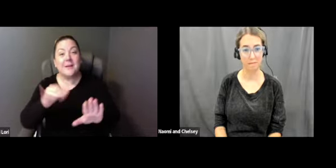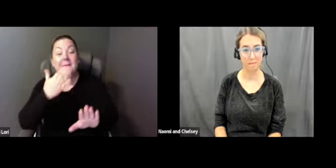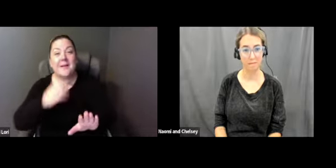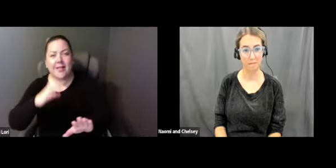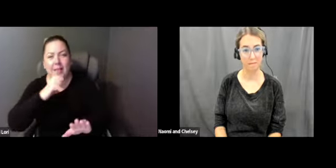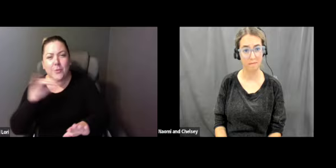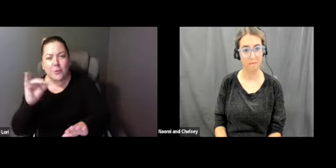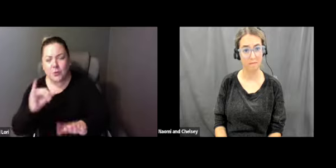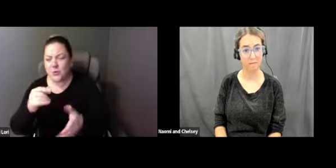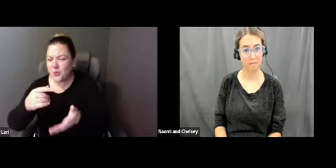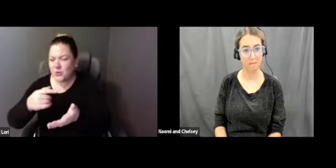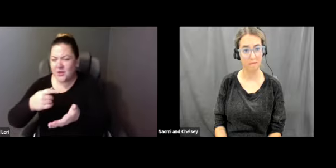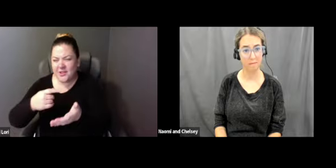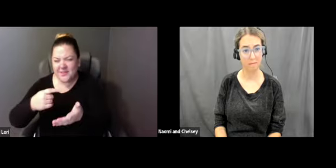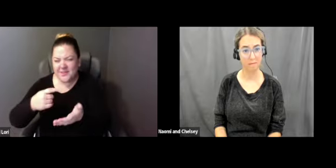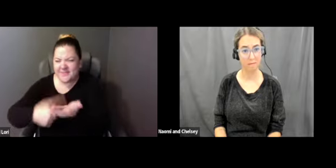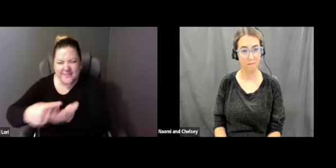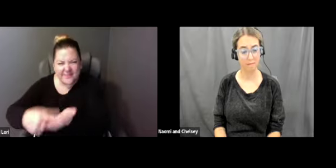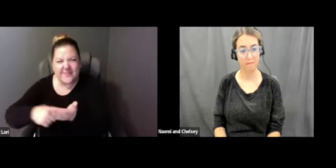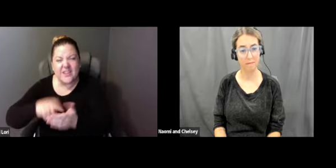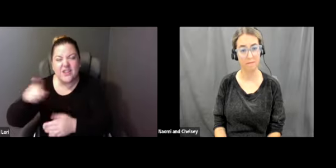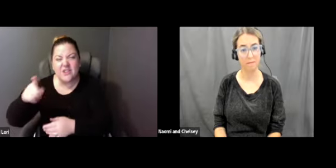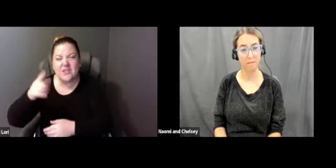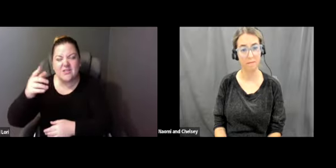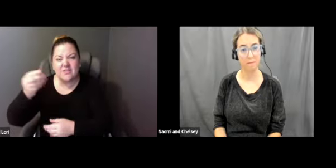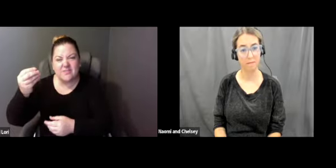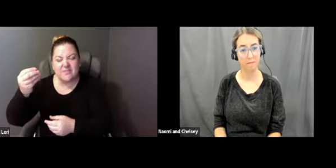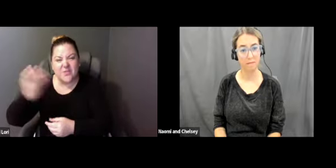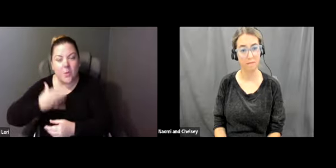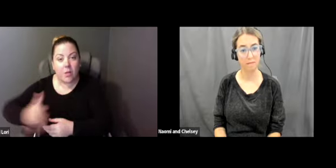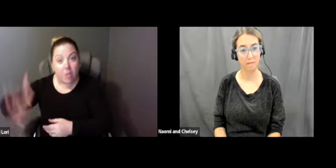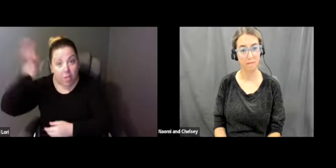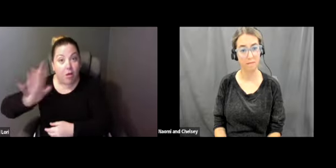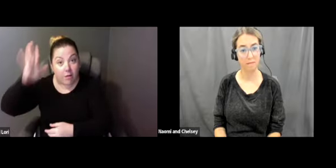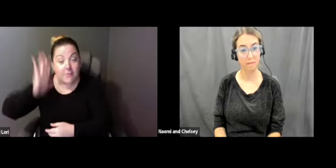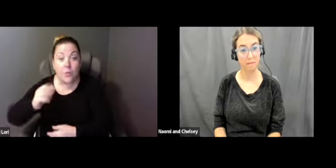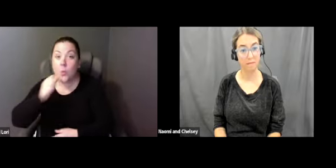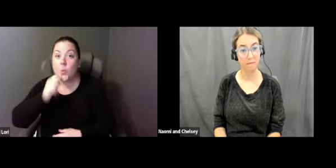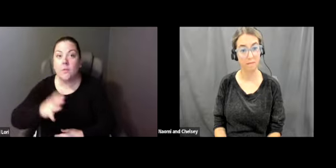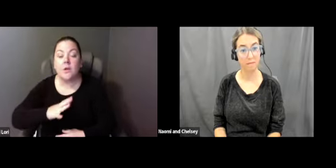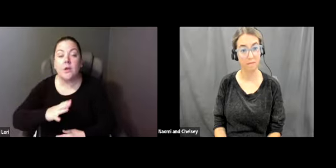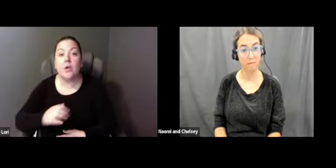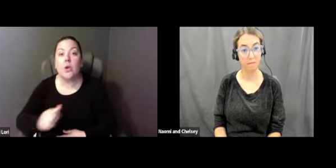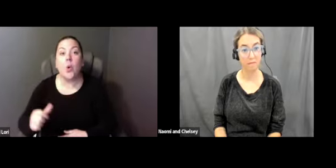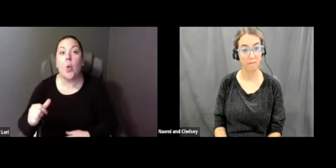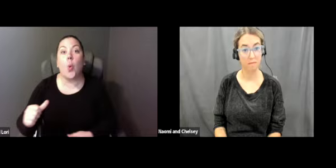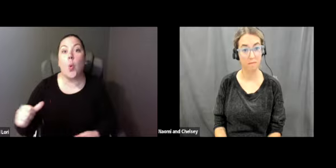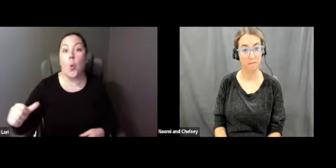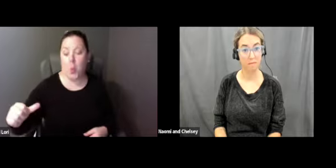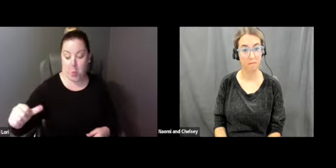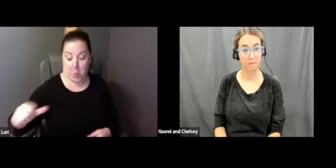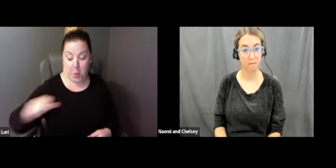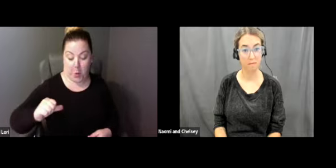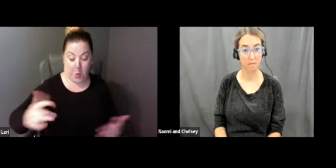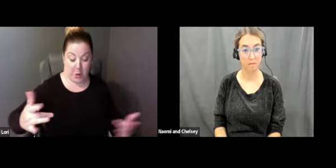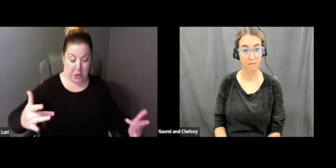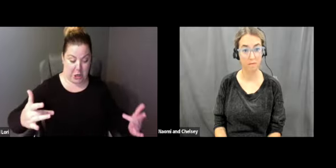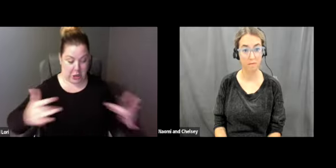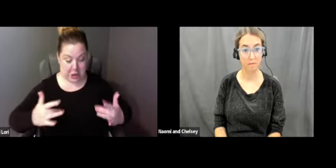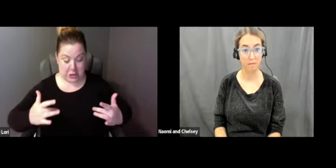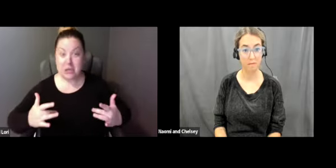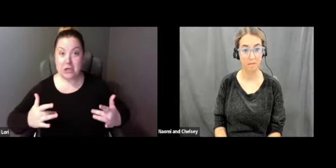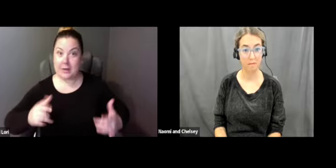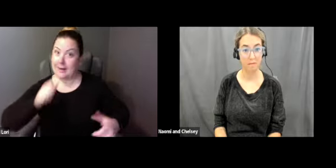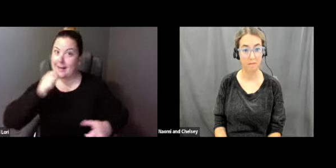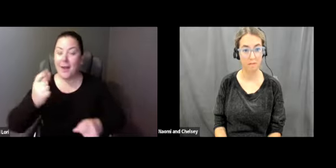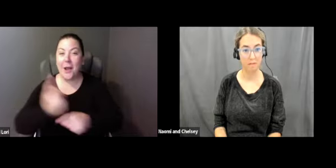this aspect, and she was explaining to me that a long time ago, women would not do signs and touch themselves,